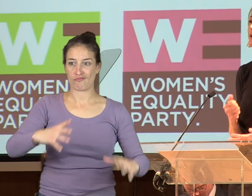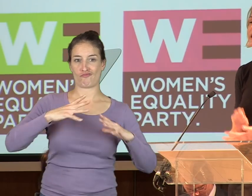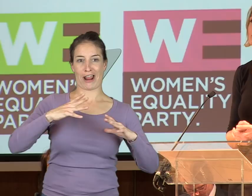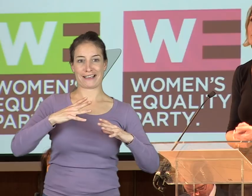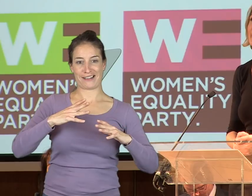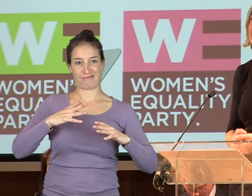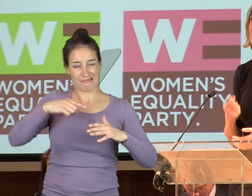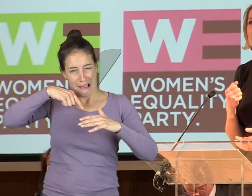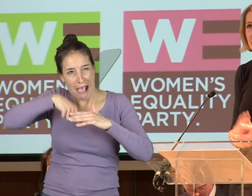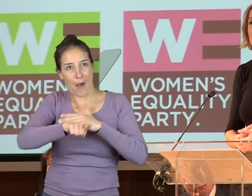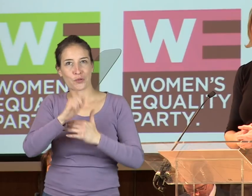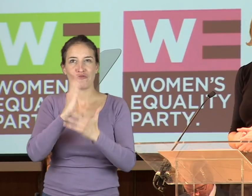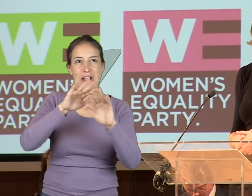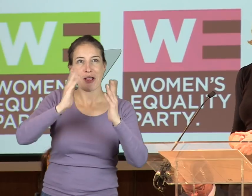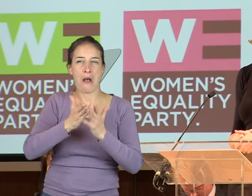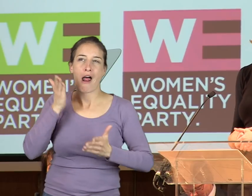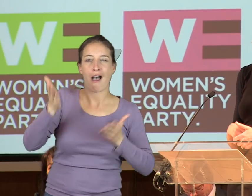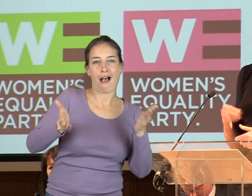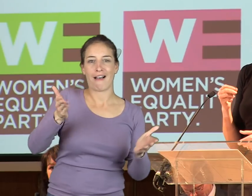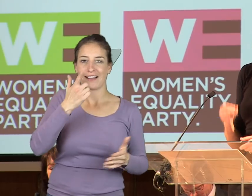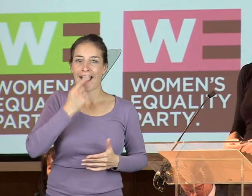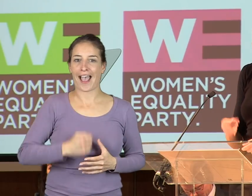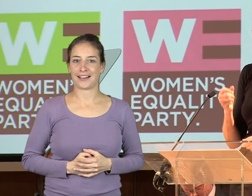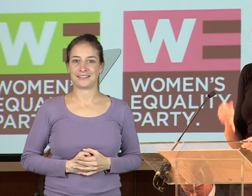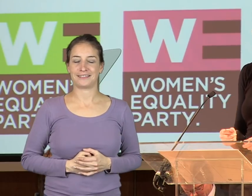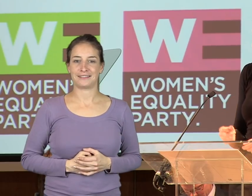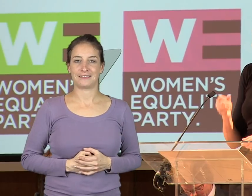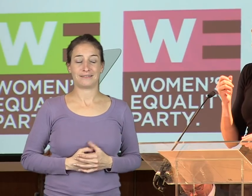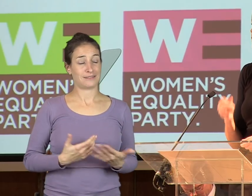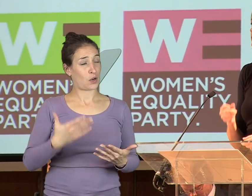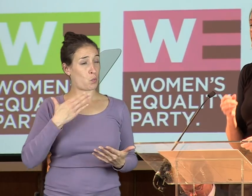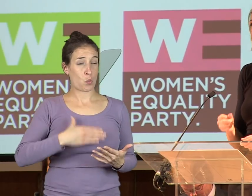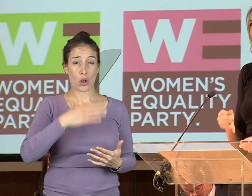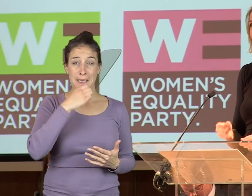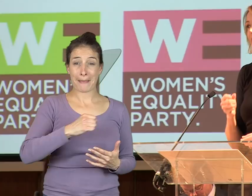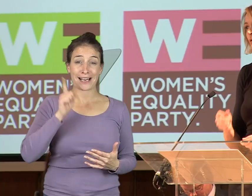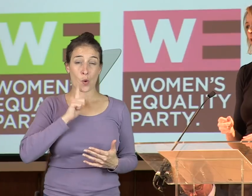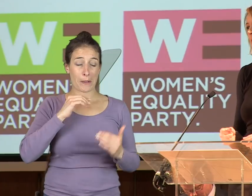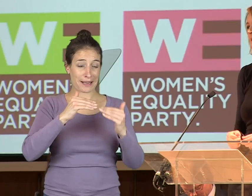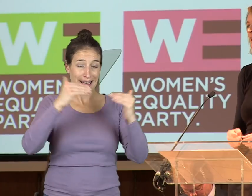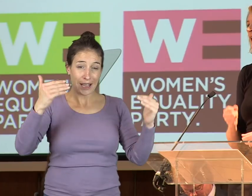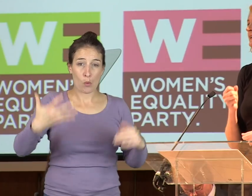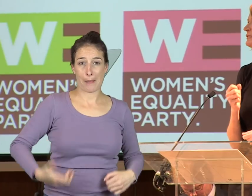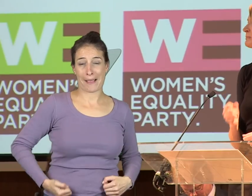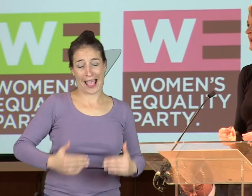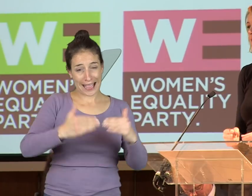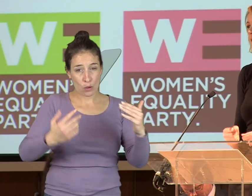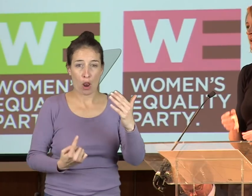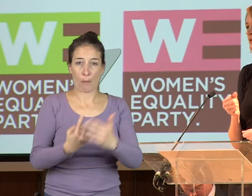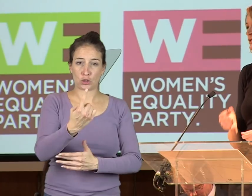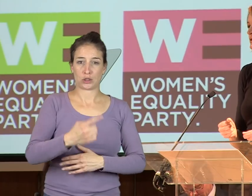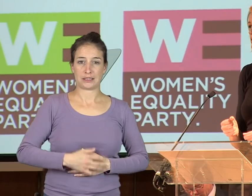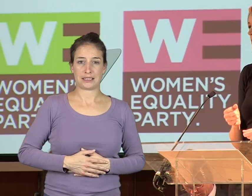men to enjoy equal pay and equal opportunity. We want to tackle the imbalances that hold women back in the workplace and leave